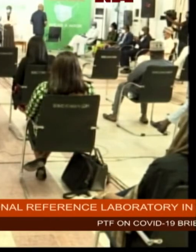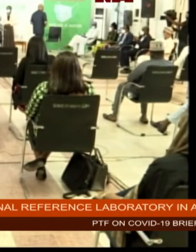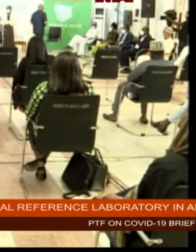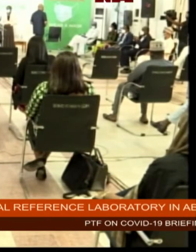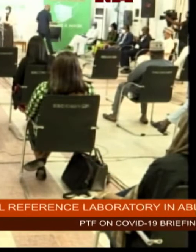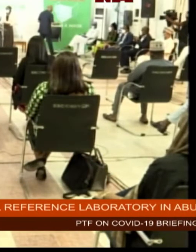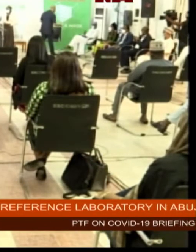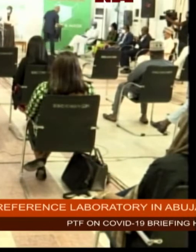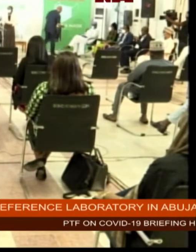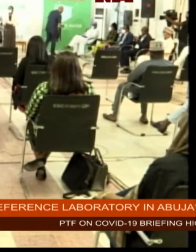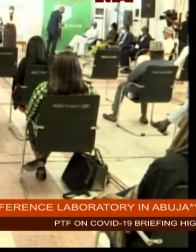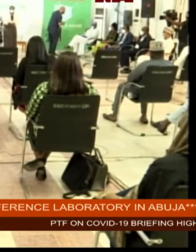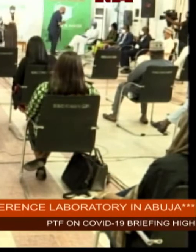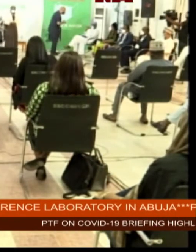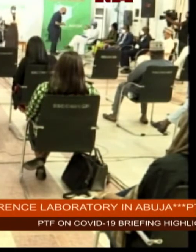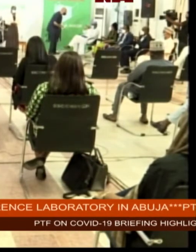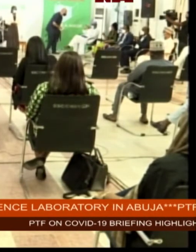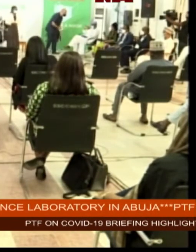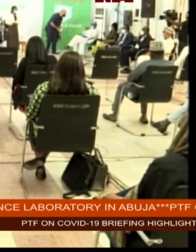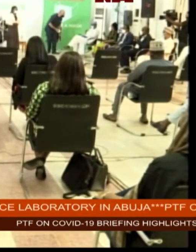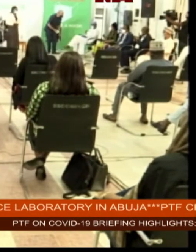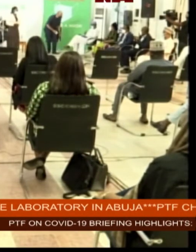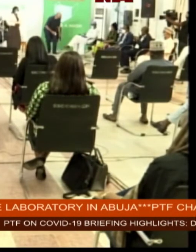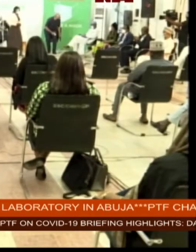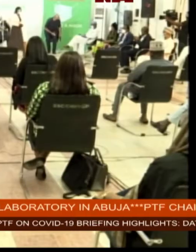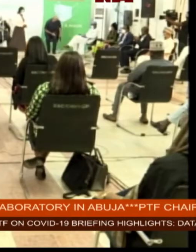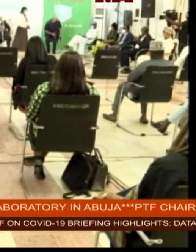Thanks immensely, the DG and CDC,